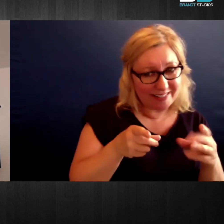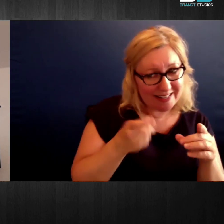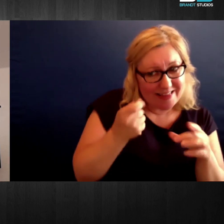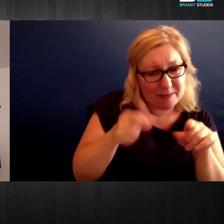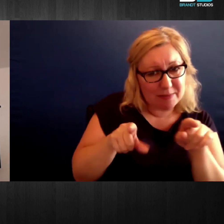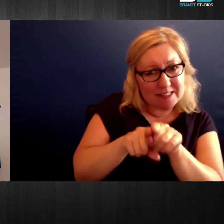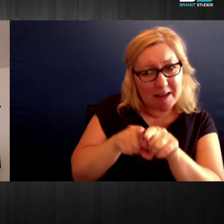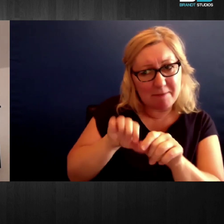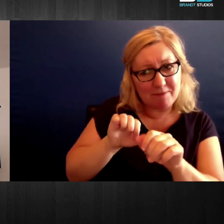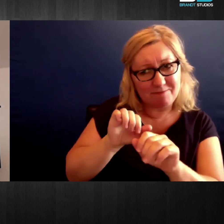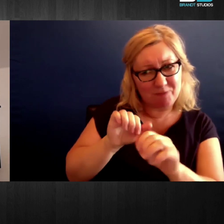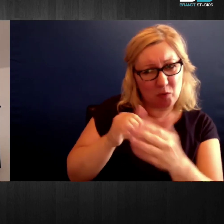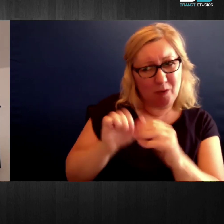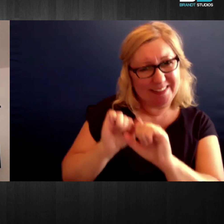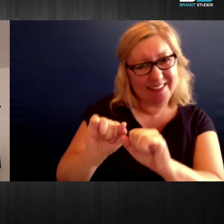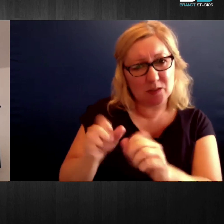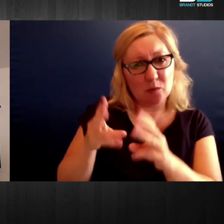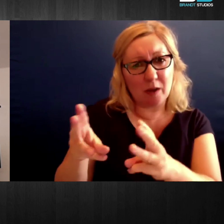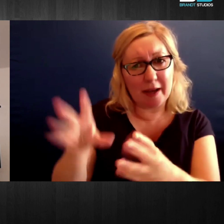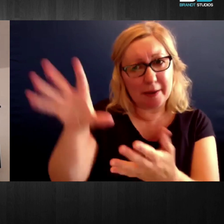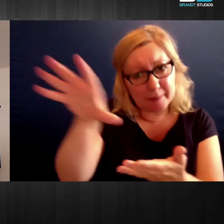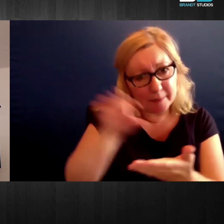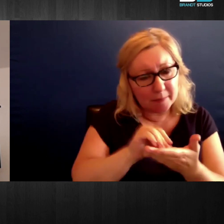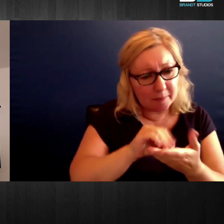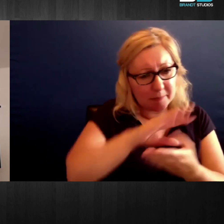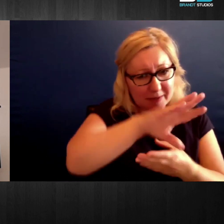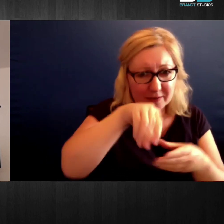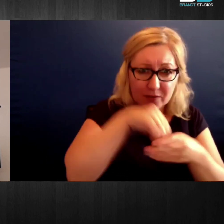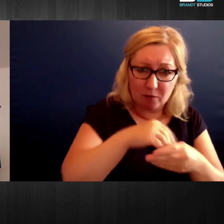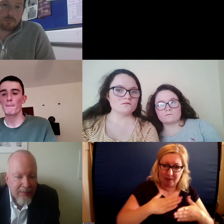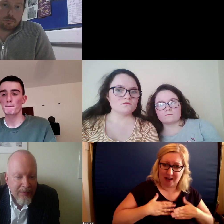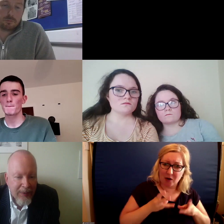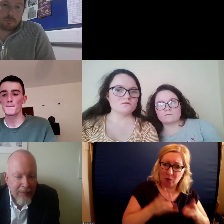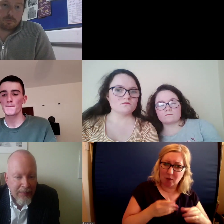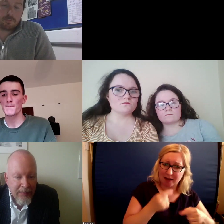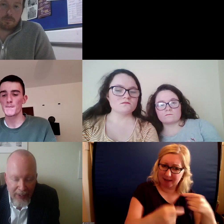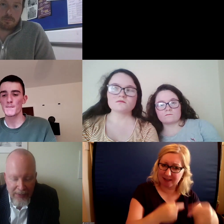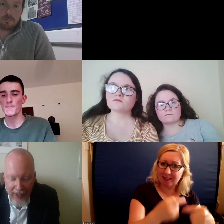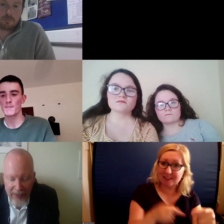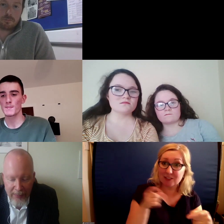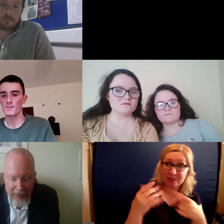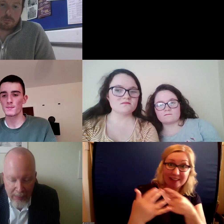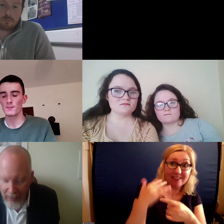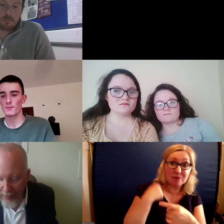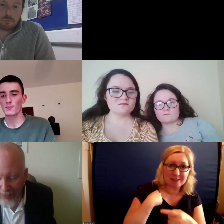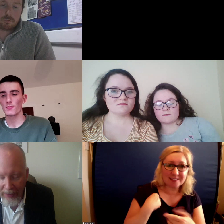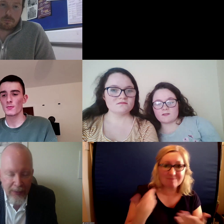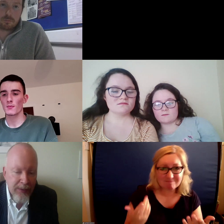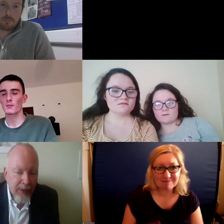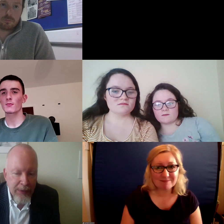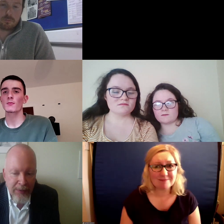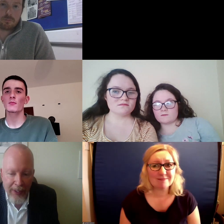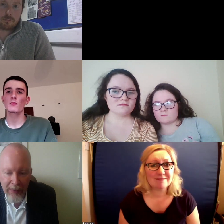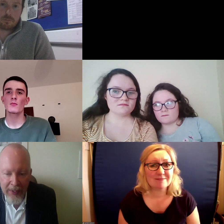that it definitely, it influences me until this day. Amazing, yeah, and it's amazing how music cuts